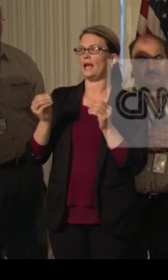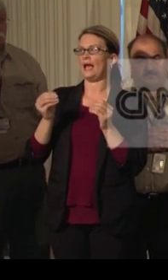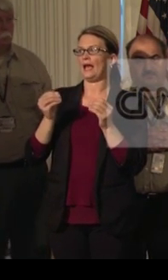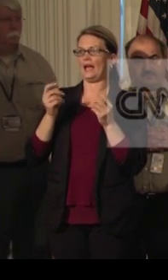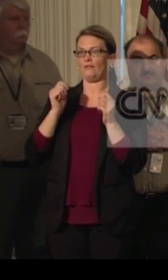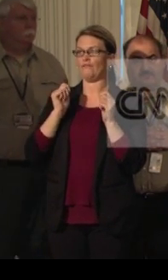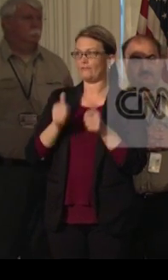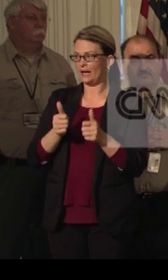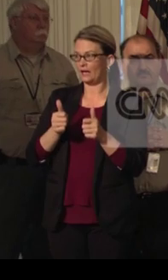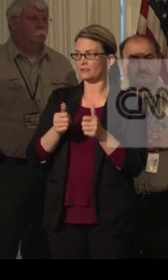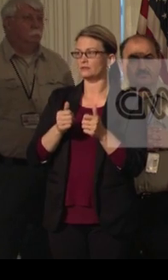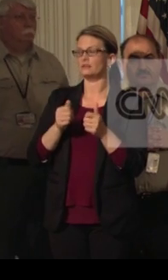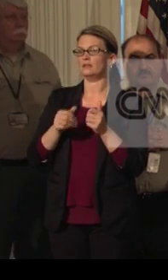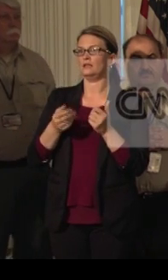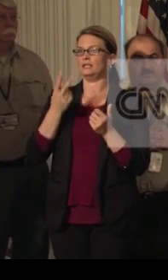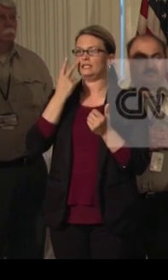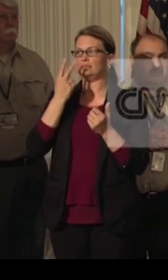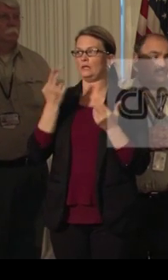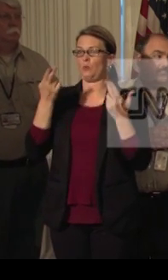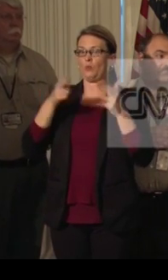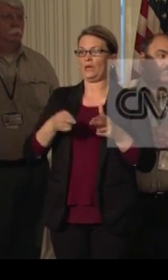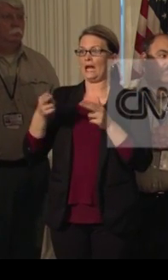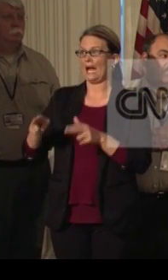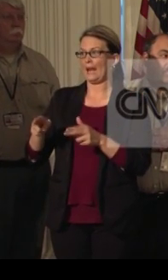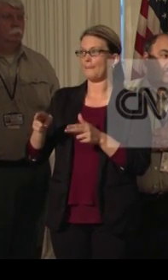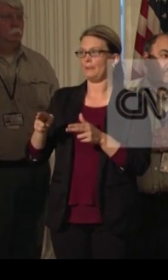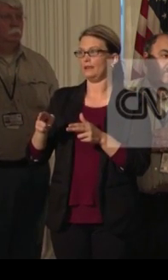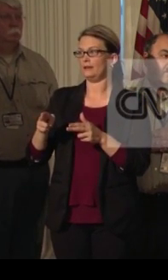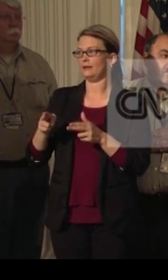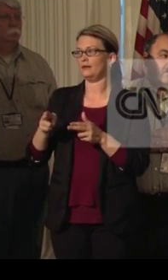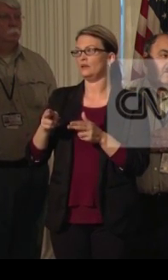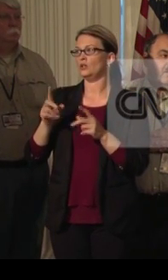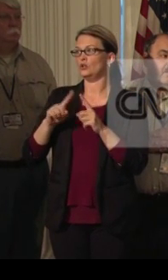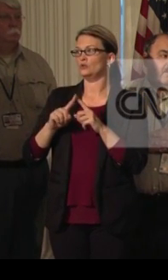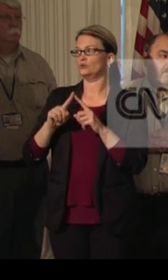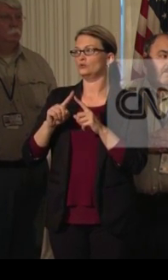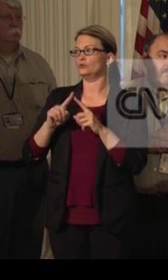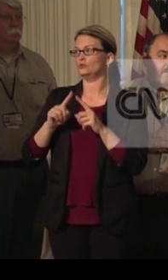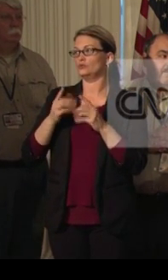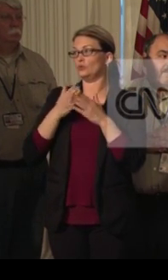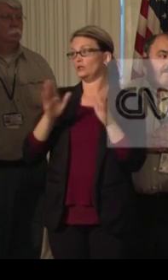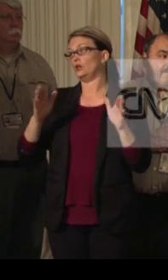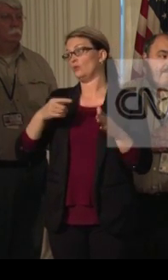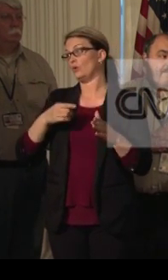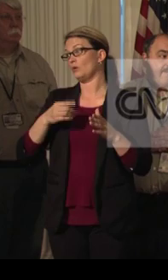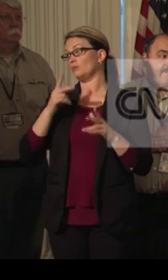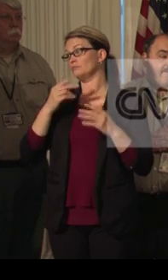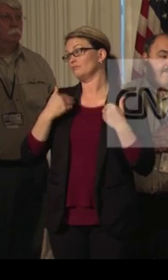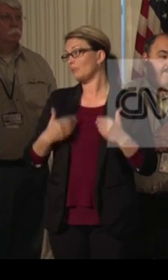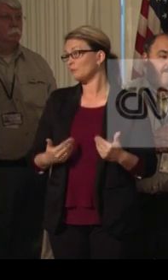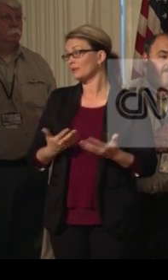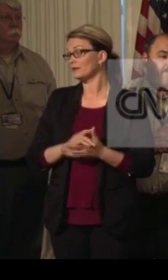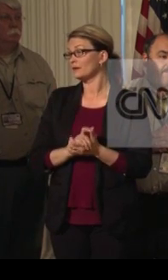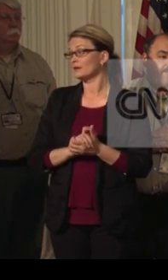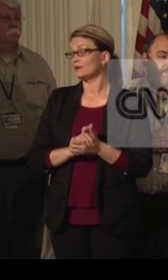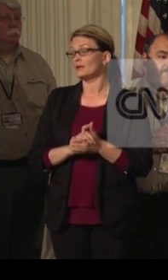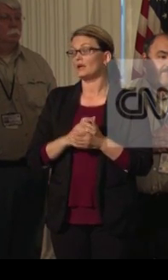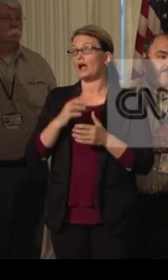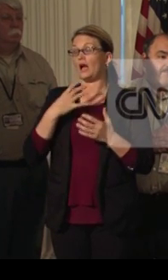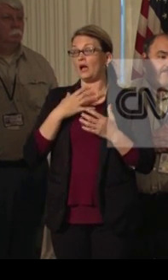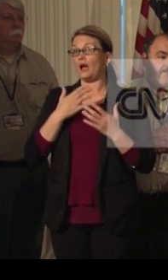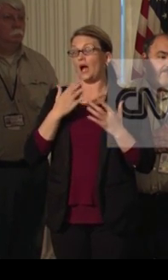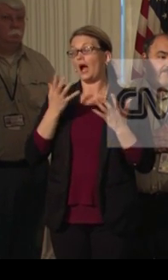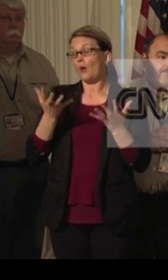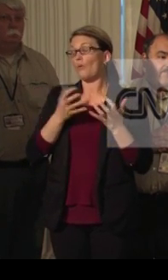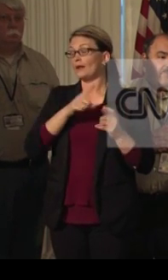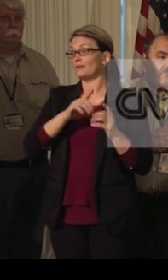very quickly to find out what effects it may have. And I think that perhaps they could have been a little bit more forthcoming to be able to